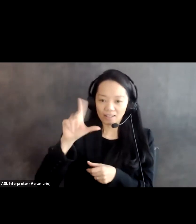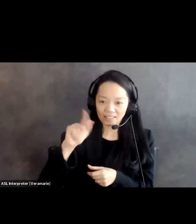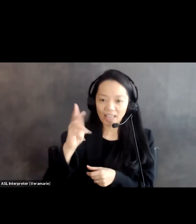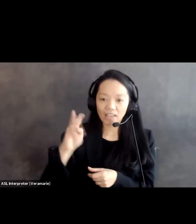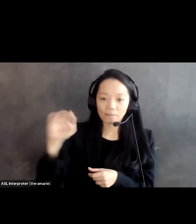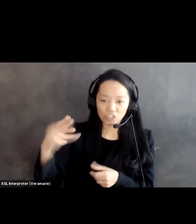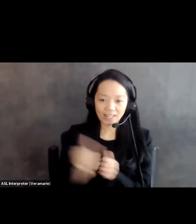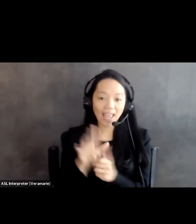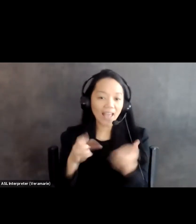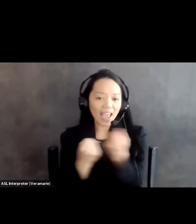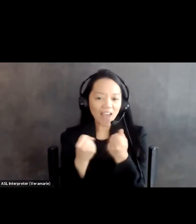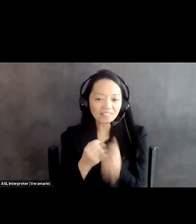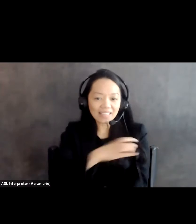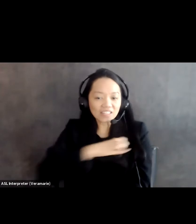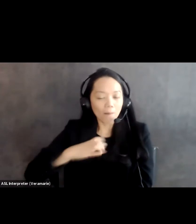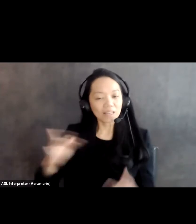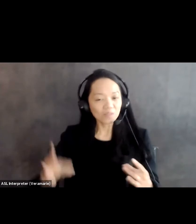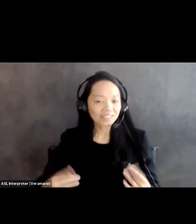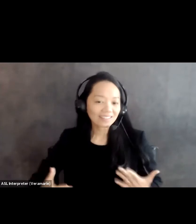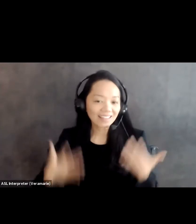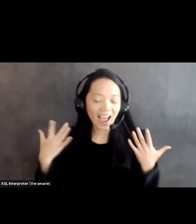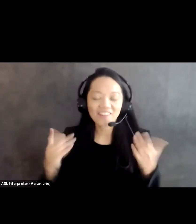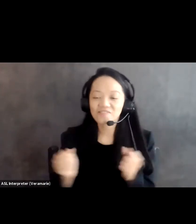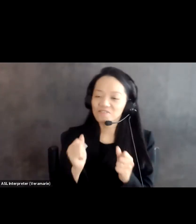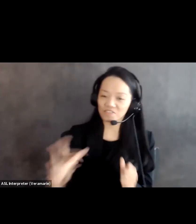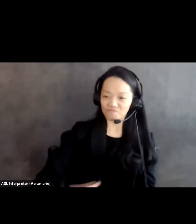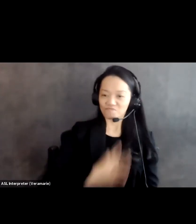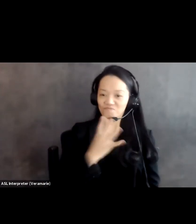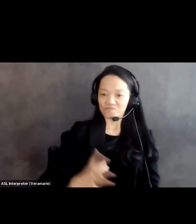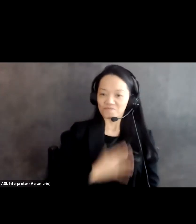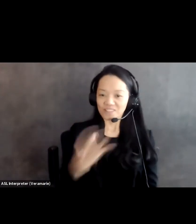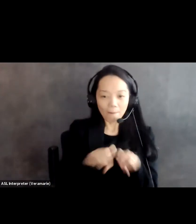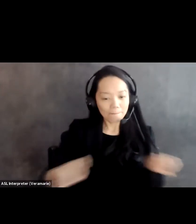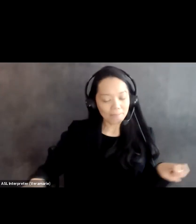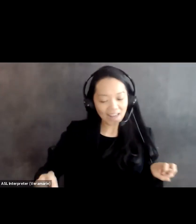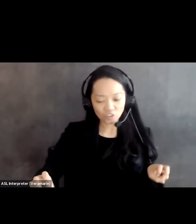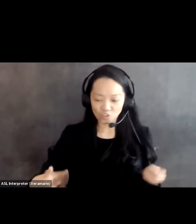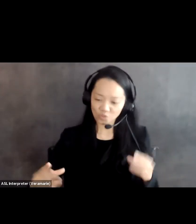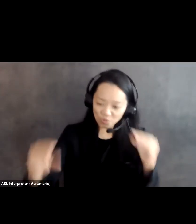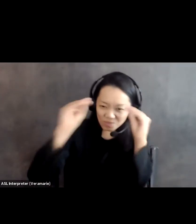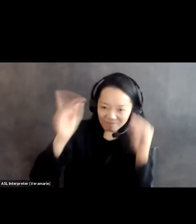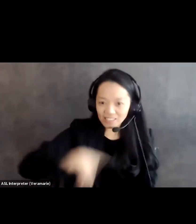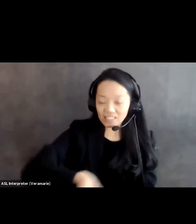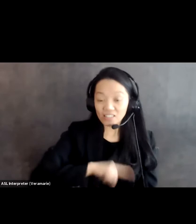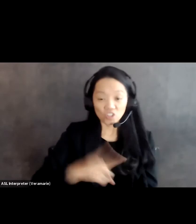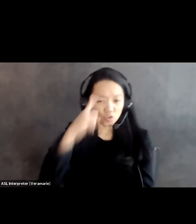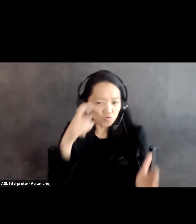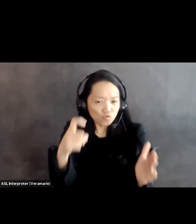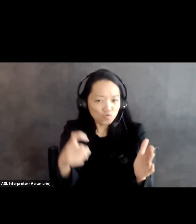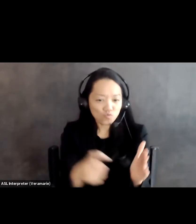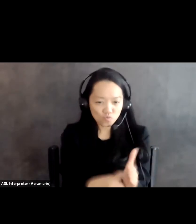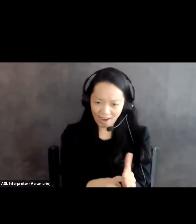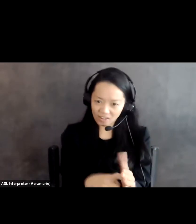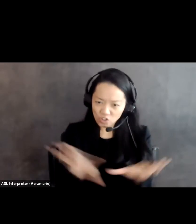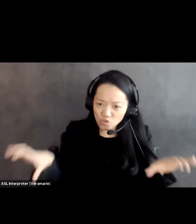Committee. We are delighted to welcome this distinguished panel to enlighten us on the topic of recognizing and